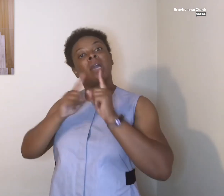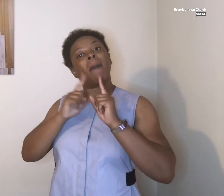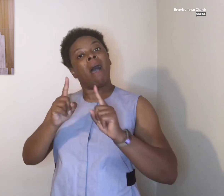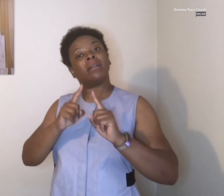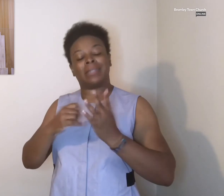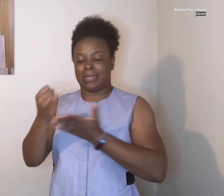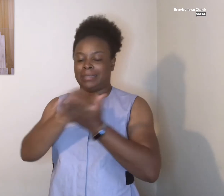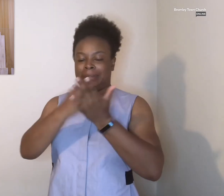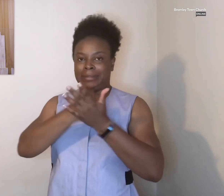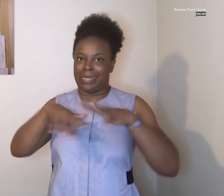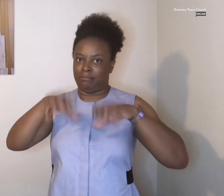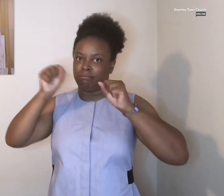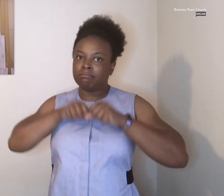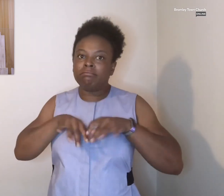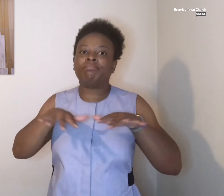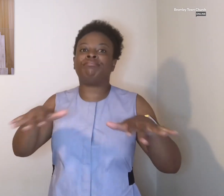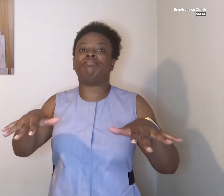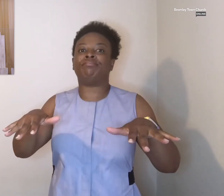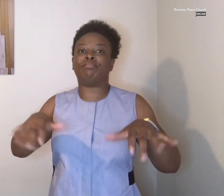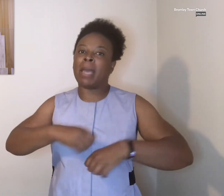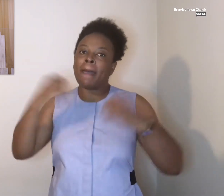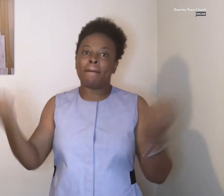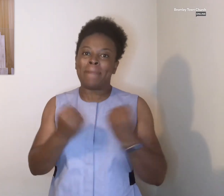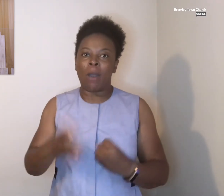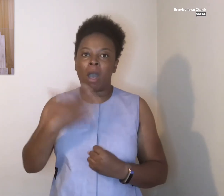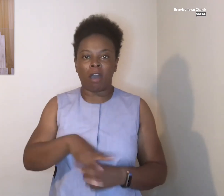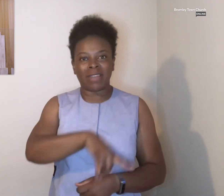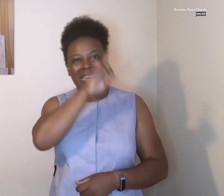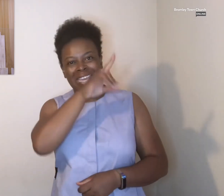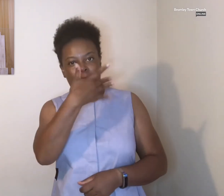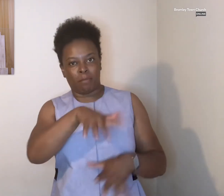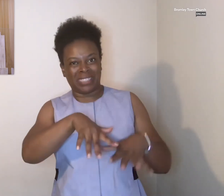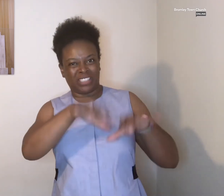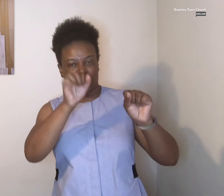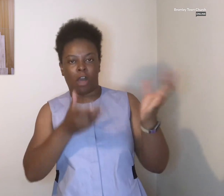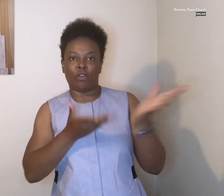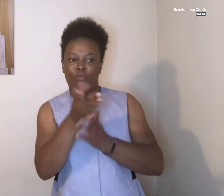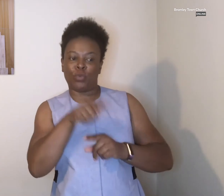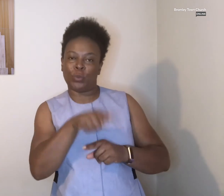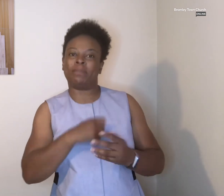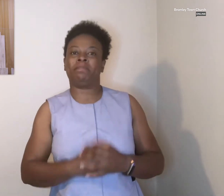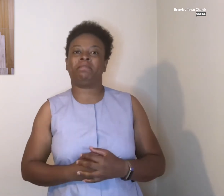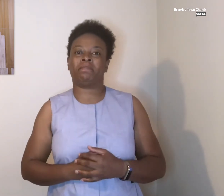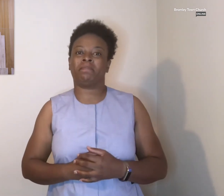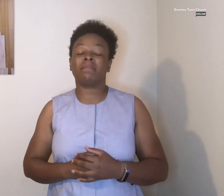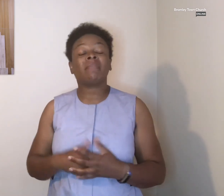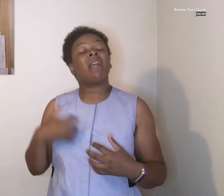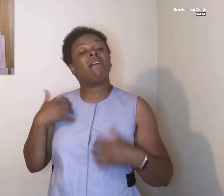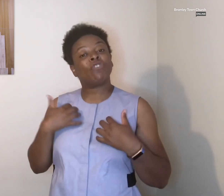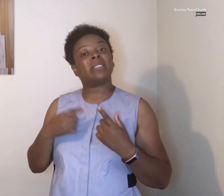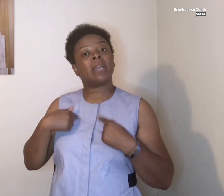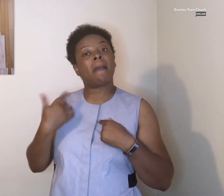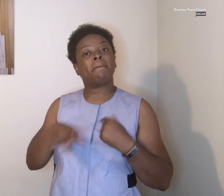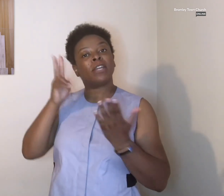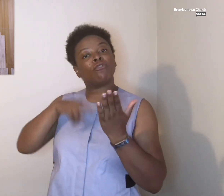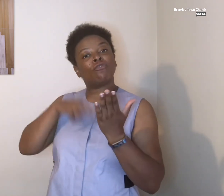how the whole power of evil was unleashed into the world. It's interesting, I've been reading to you from Genesis chapter 3.